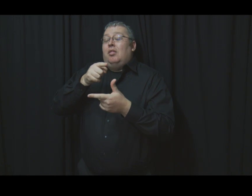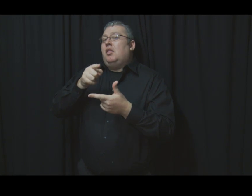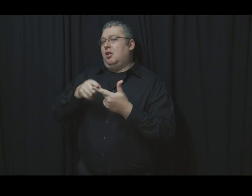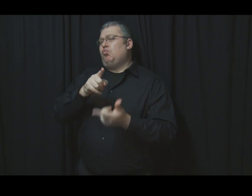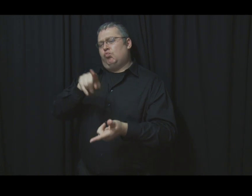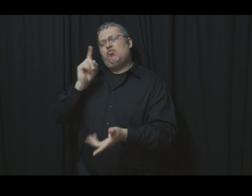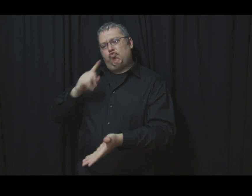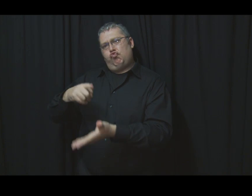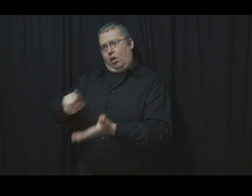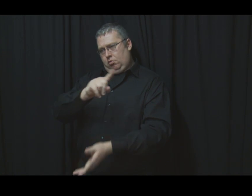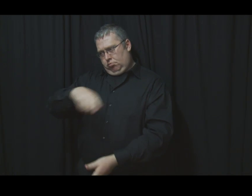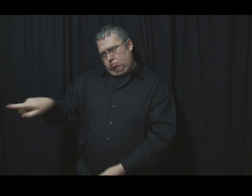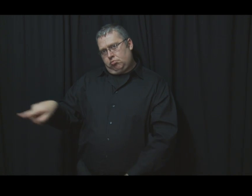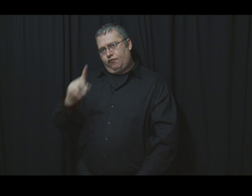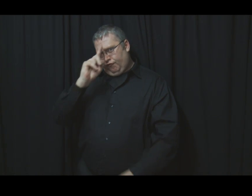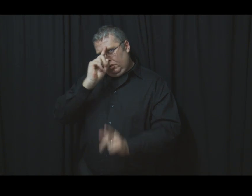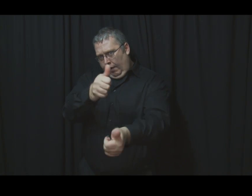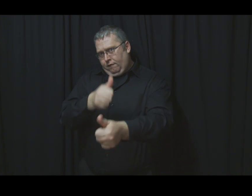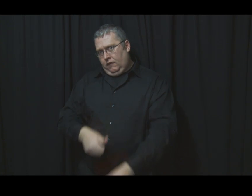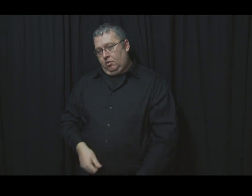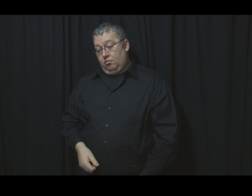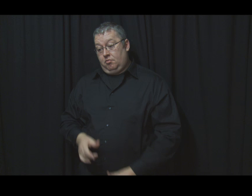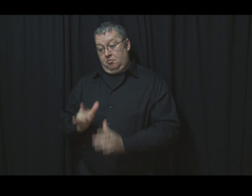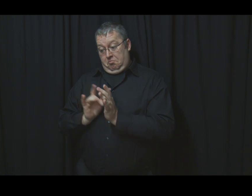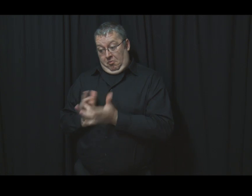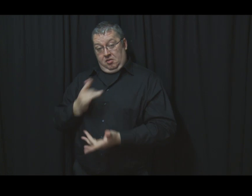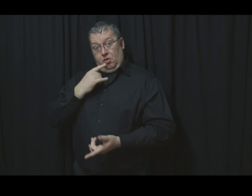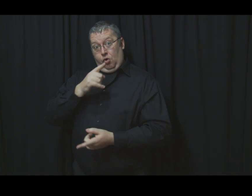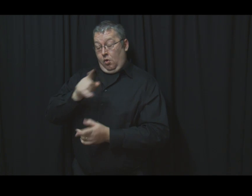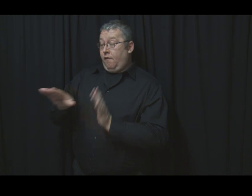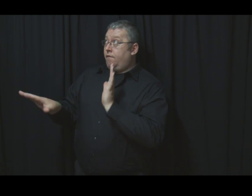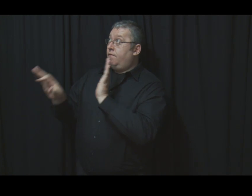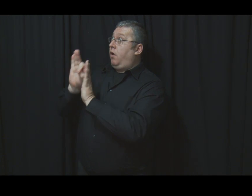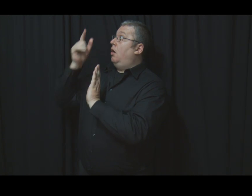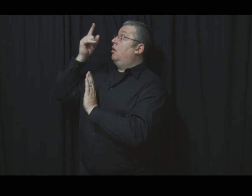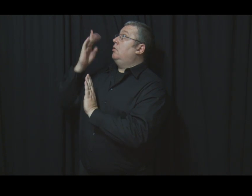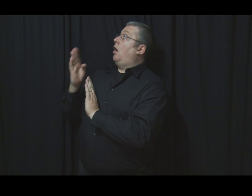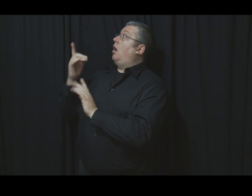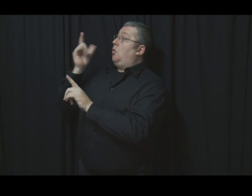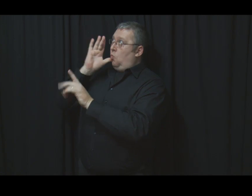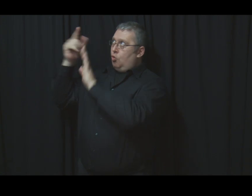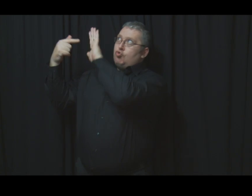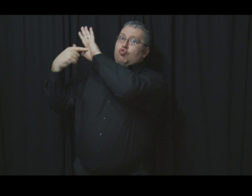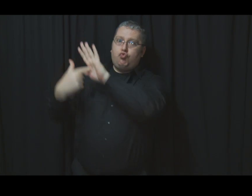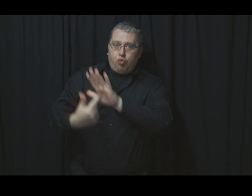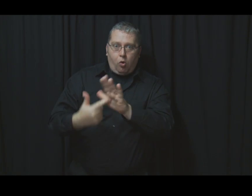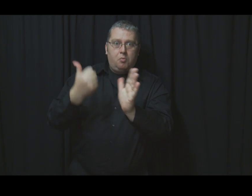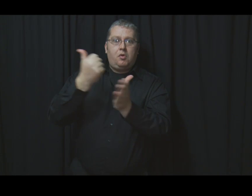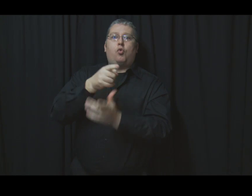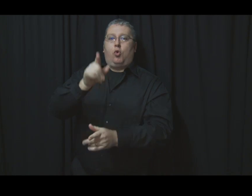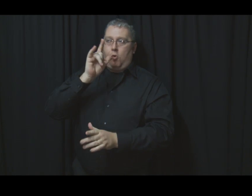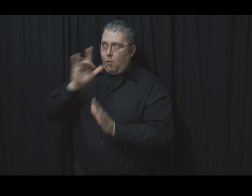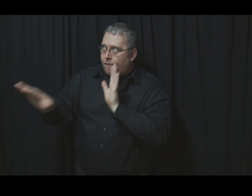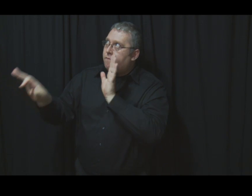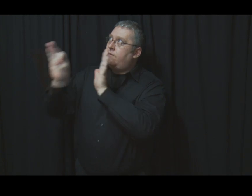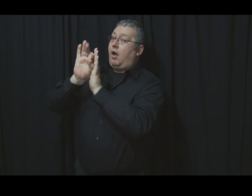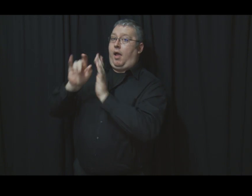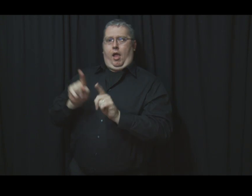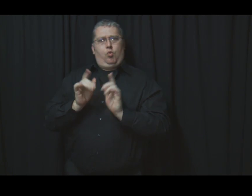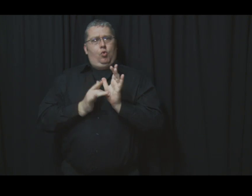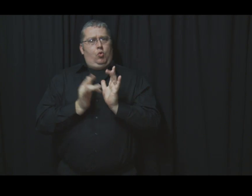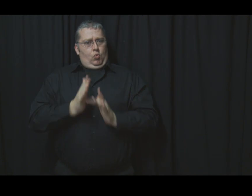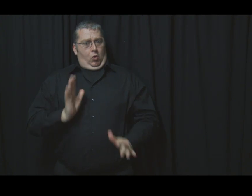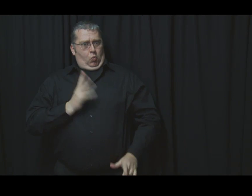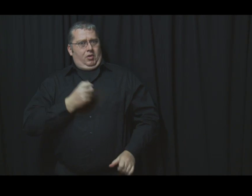out. And the Bible says if you come to God believing that he is, he'll reveal himself to you. And you will know. As Christians, we can say we